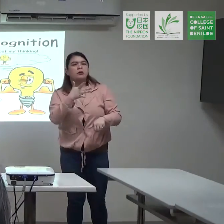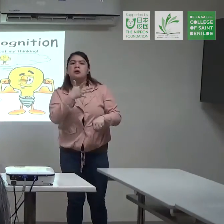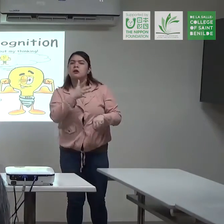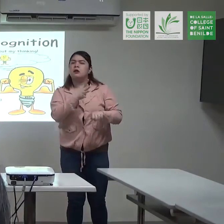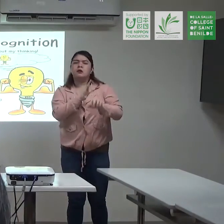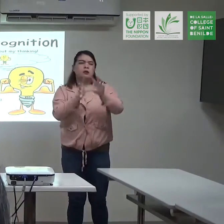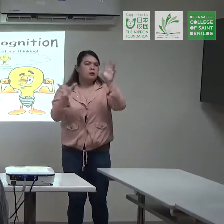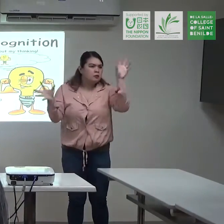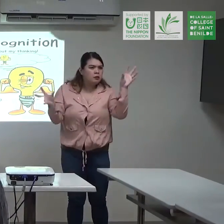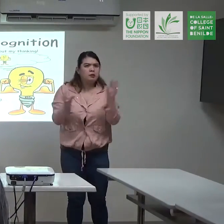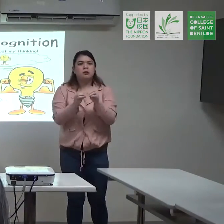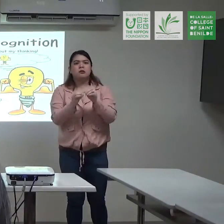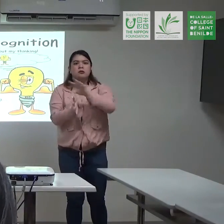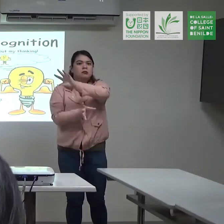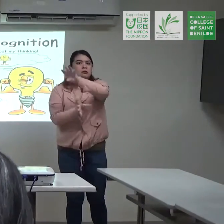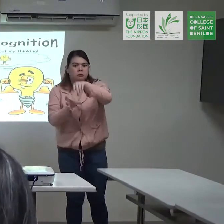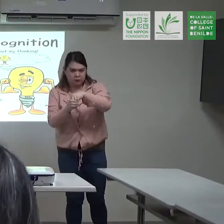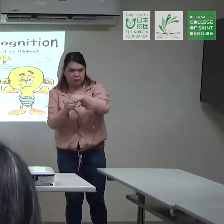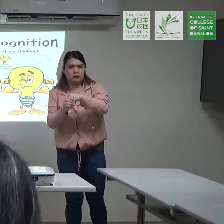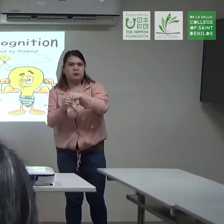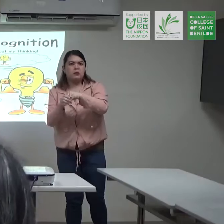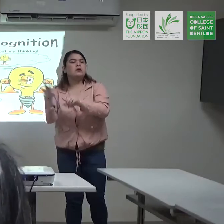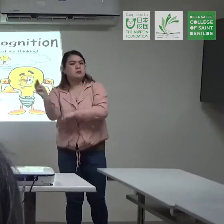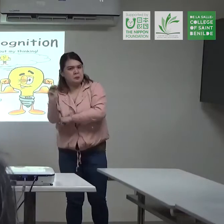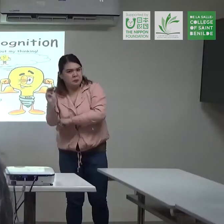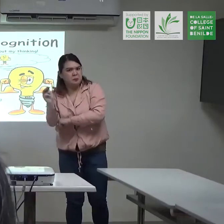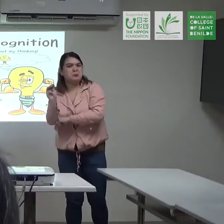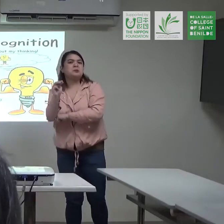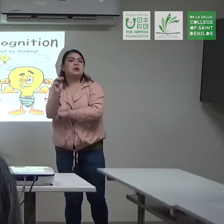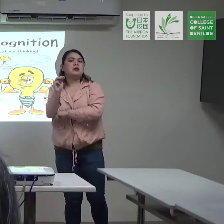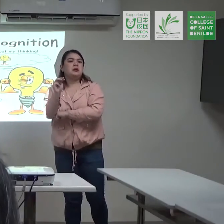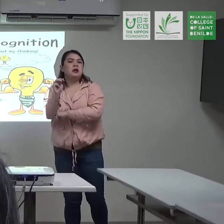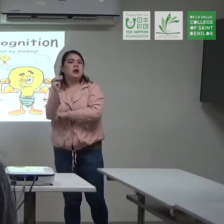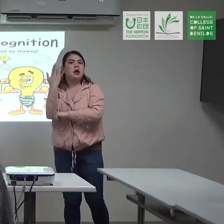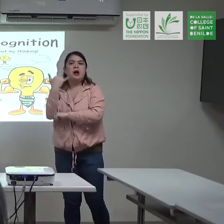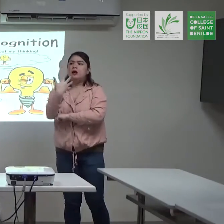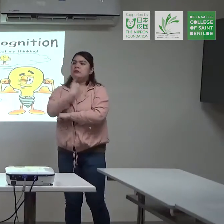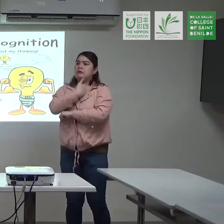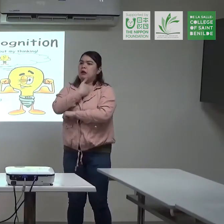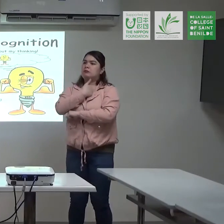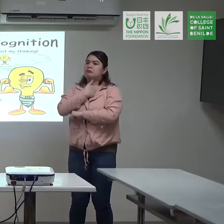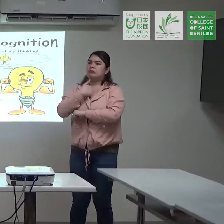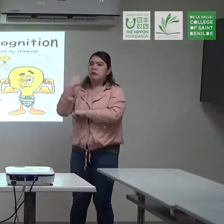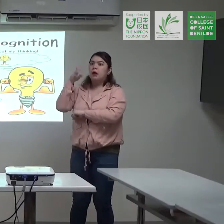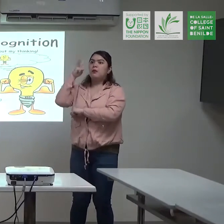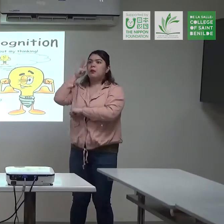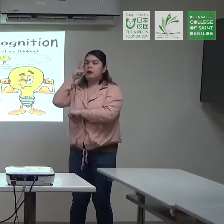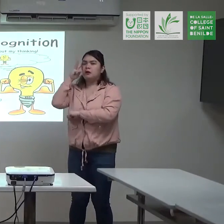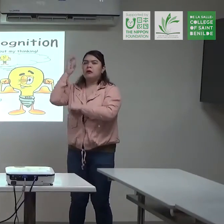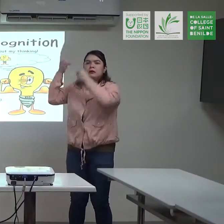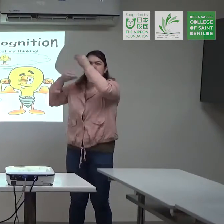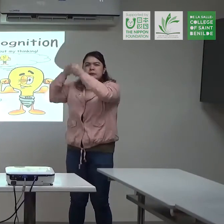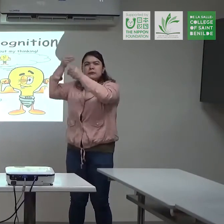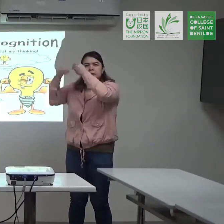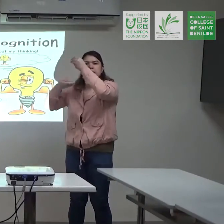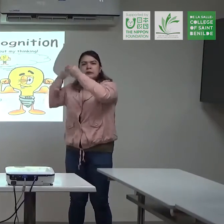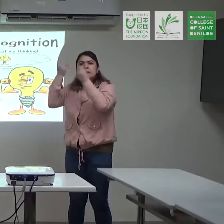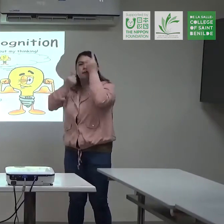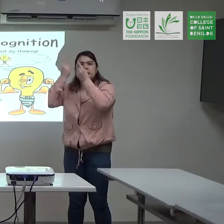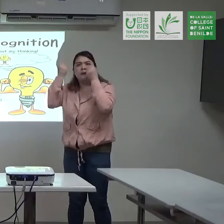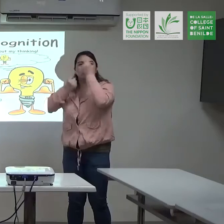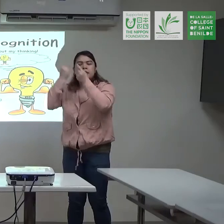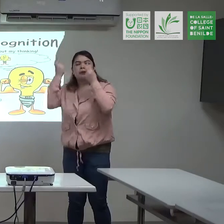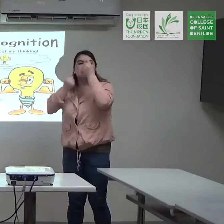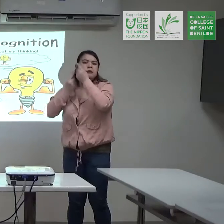All these involves deliberate, conscious self-awareness of how the thinking